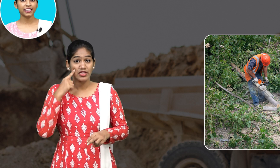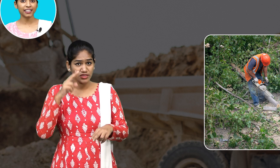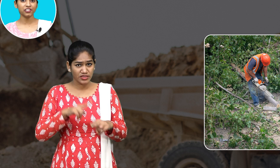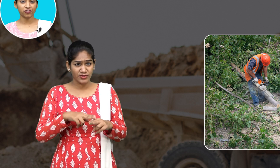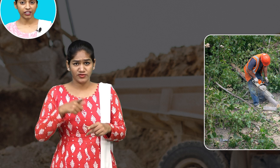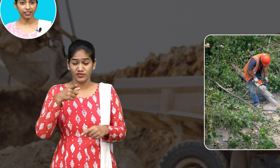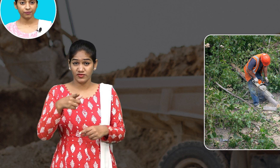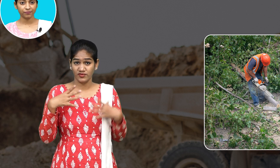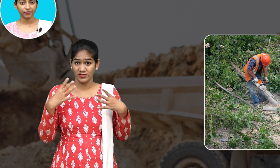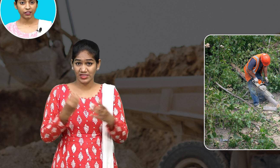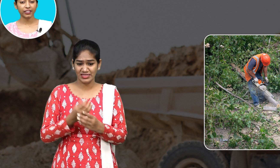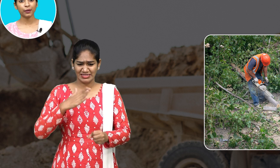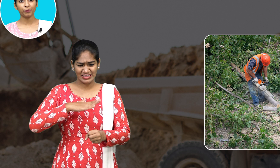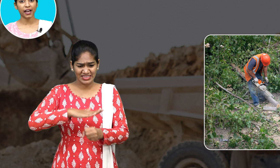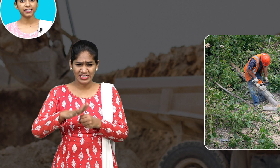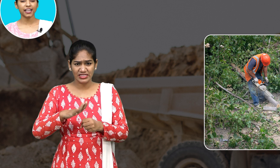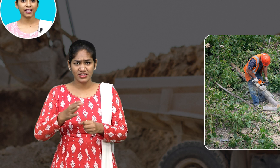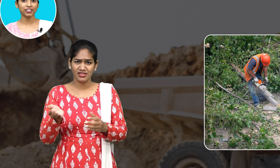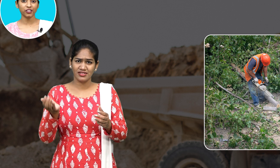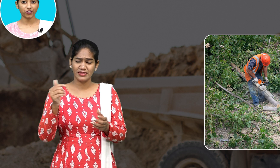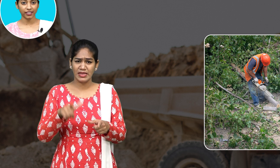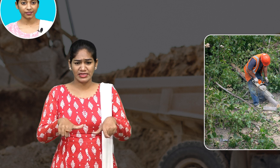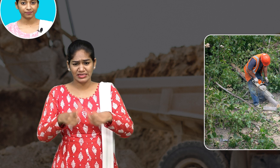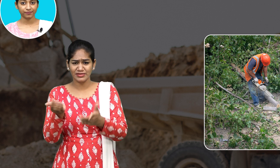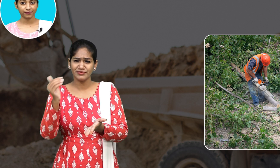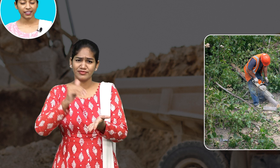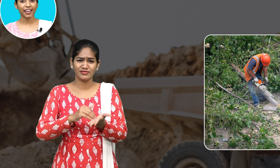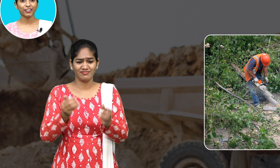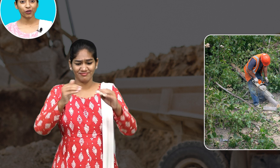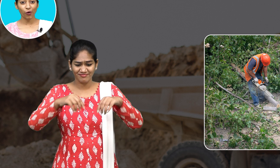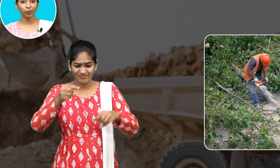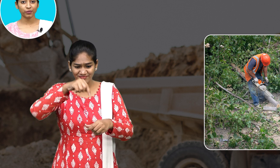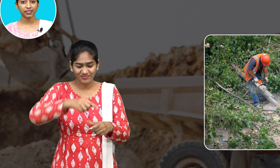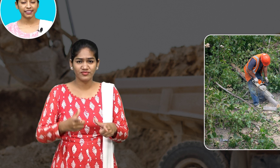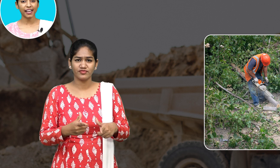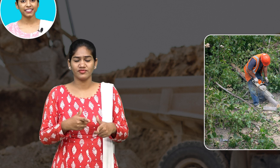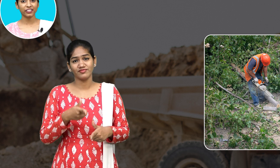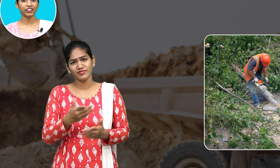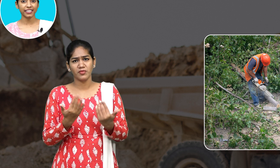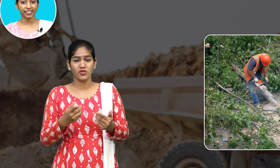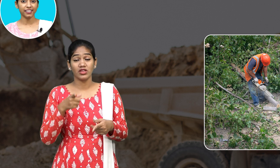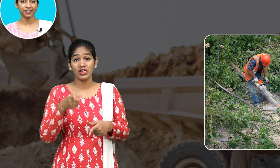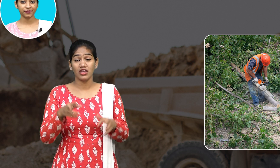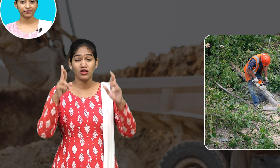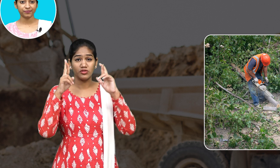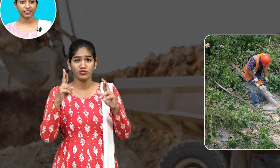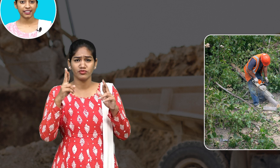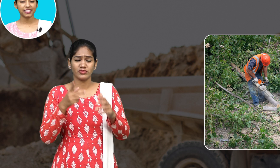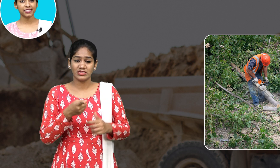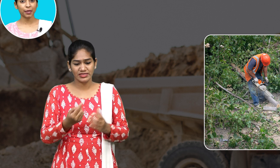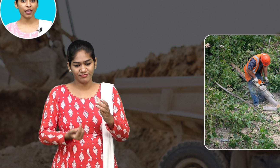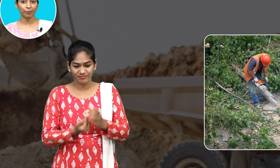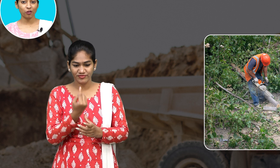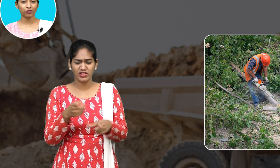If we cut a tree, we can plant another tree and hope that it will yield